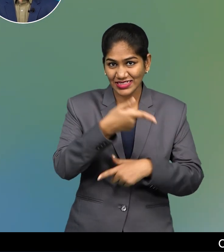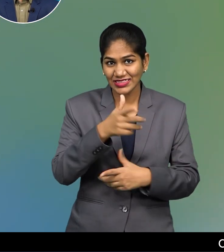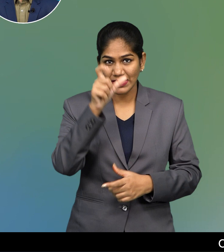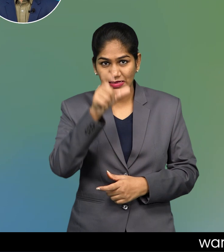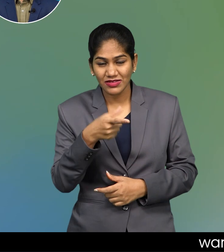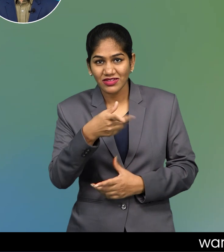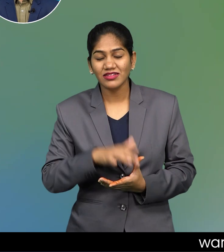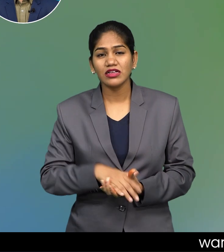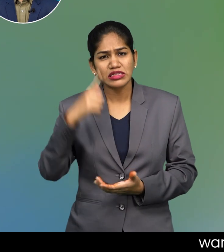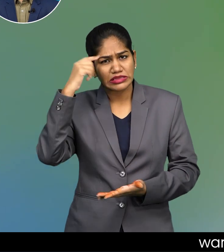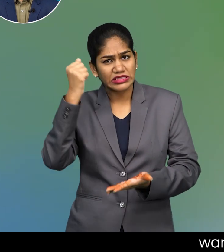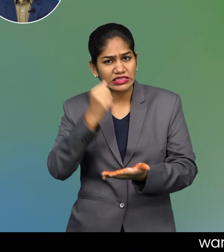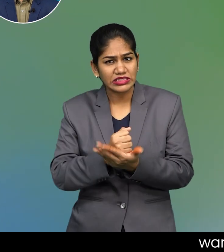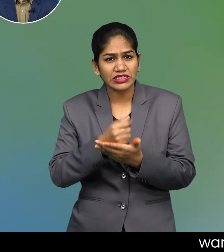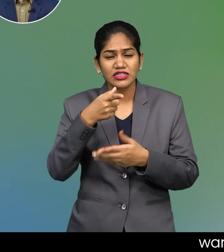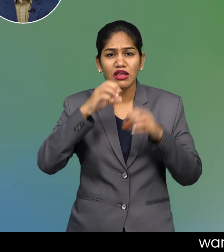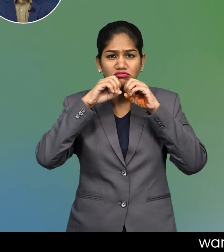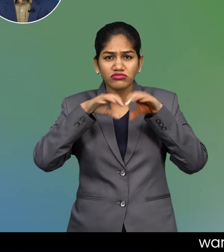declared war in April